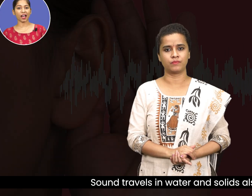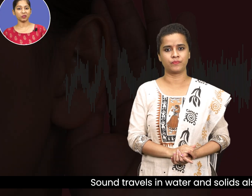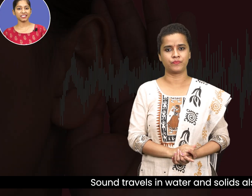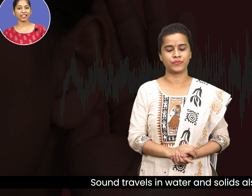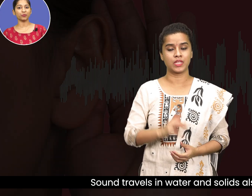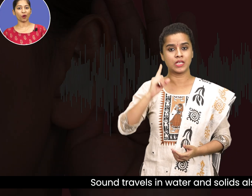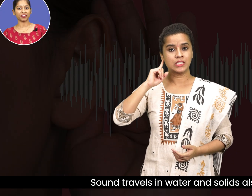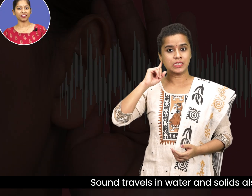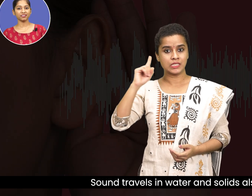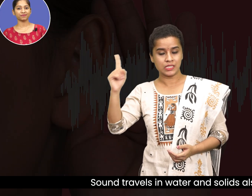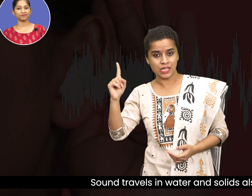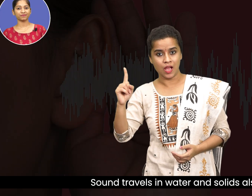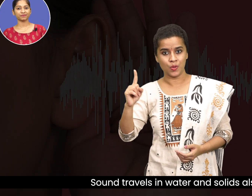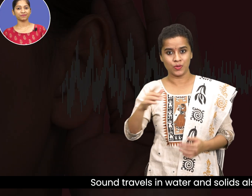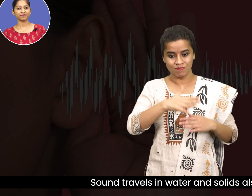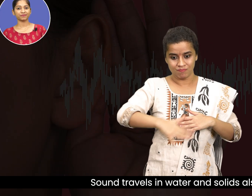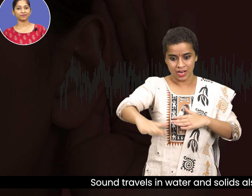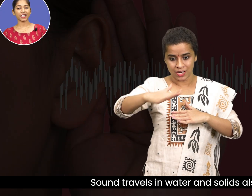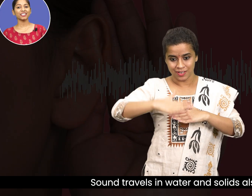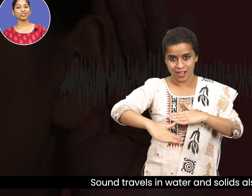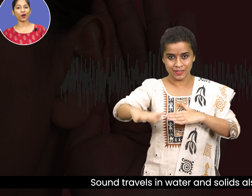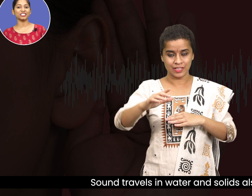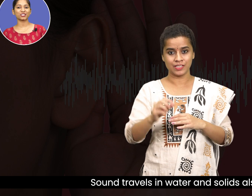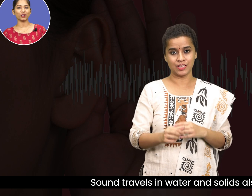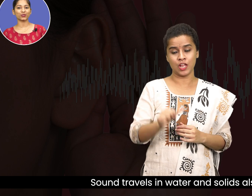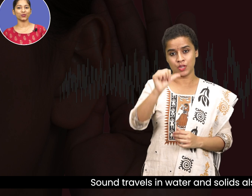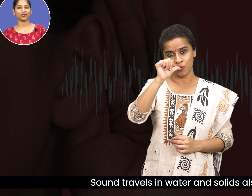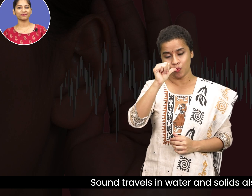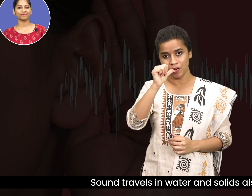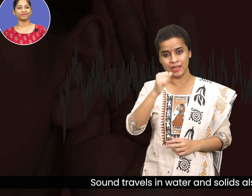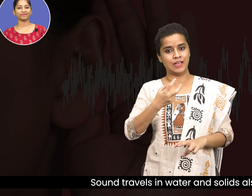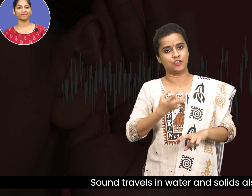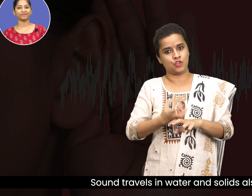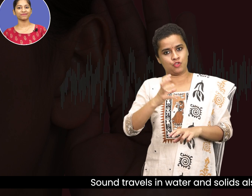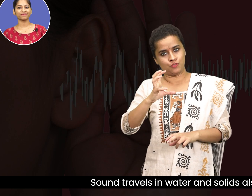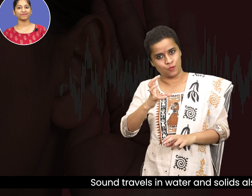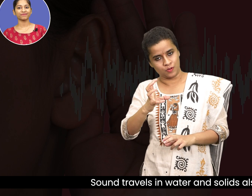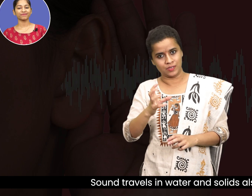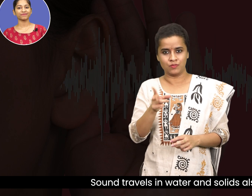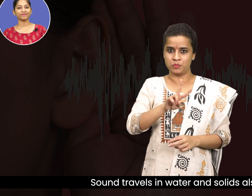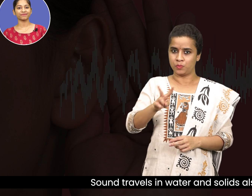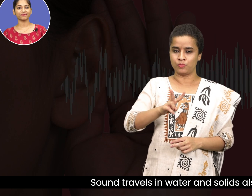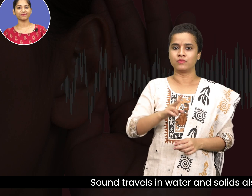Sound travels in water and solids also.